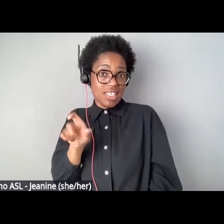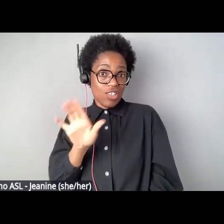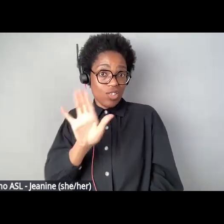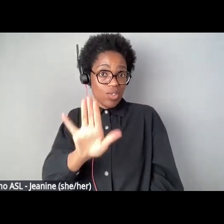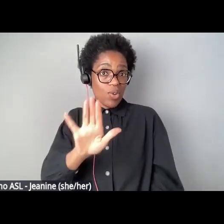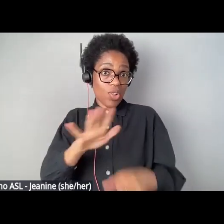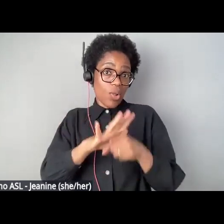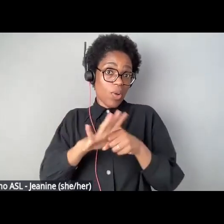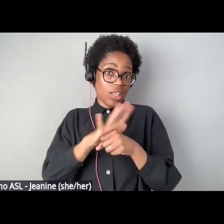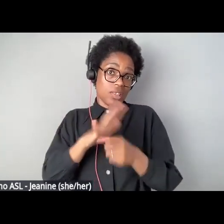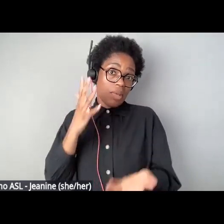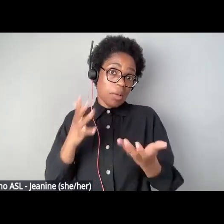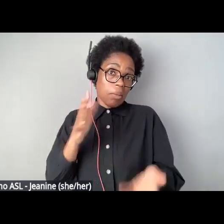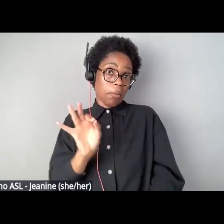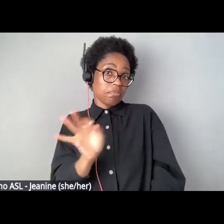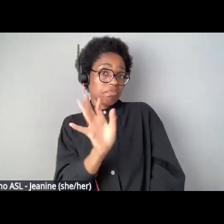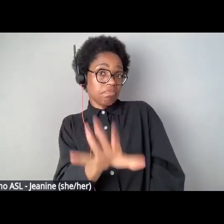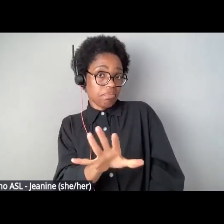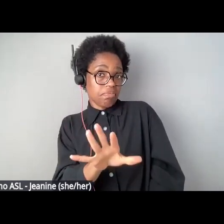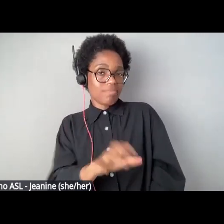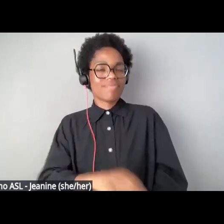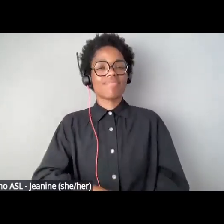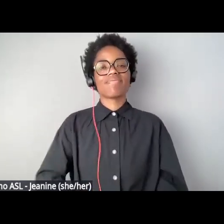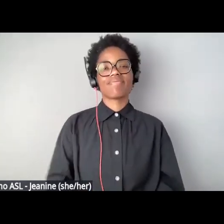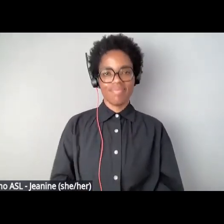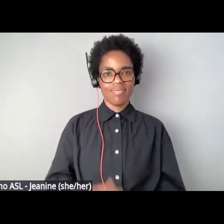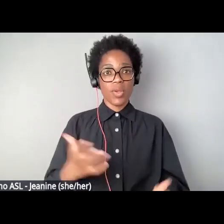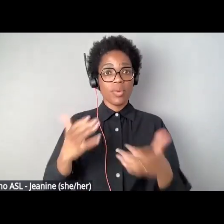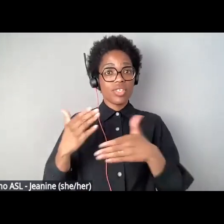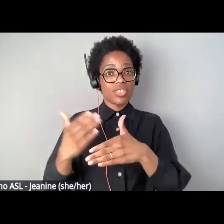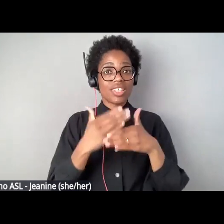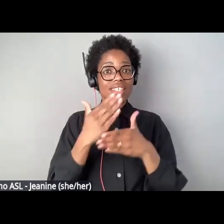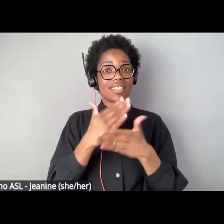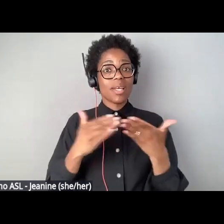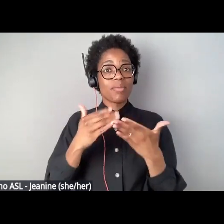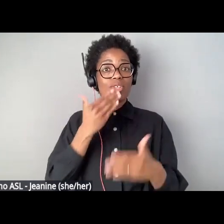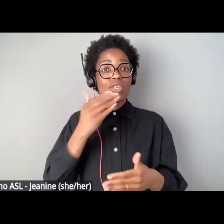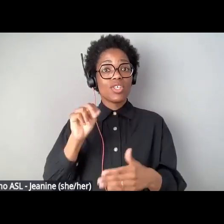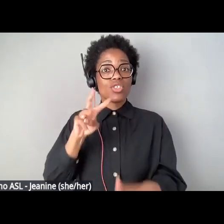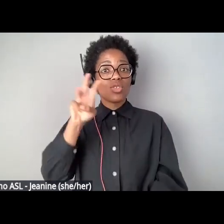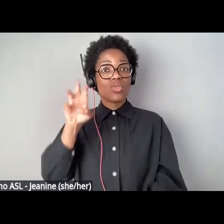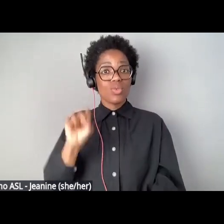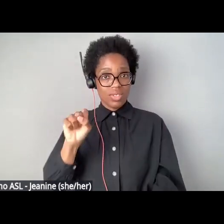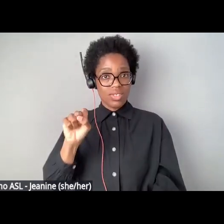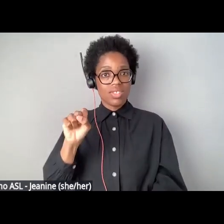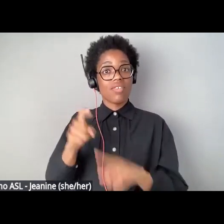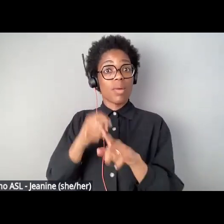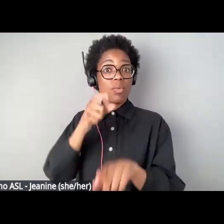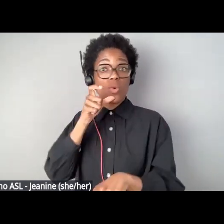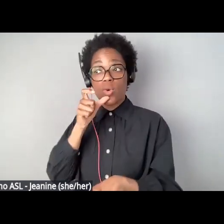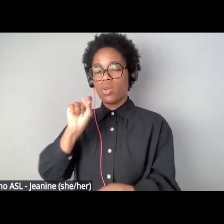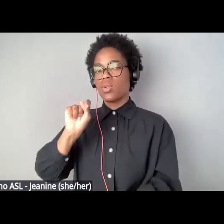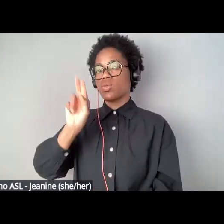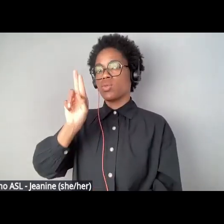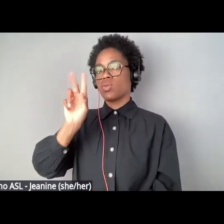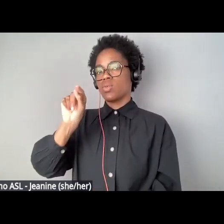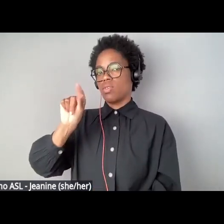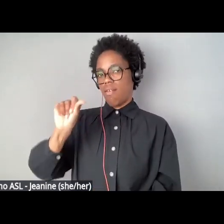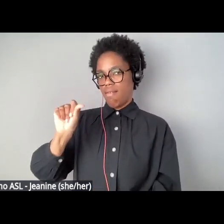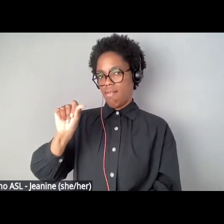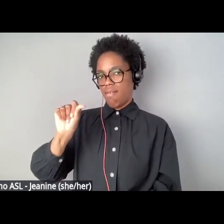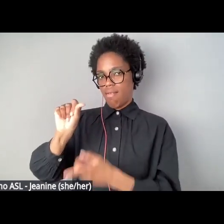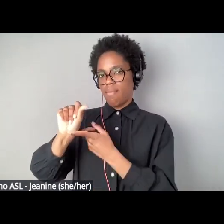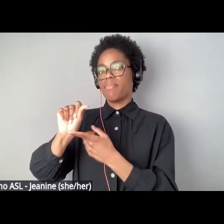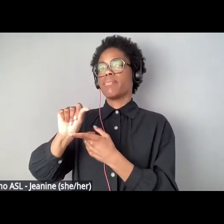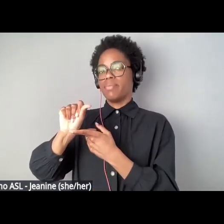sharing some good news. And I'm getting this from Tuta's website as of yesterday. Tuta is a privacy-focused email and calendar